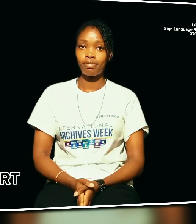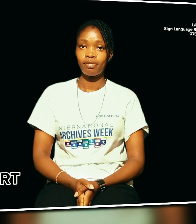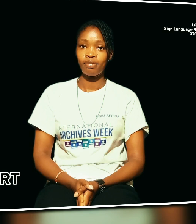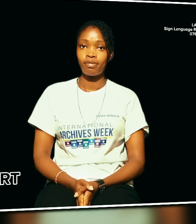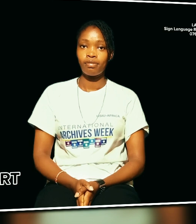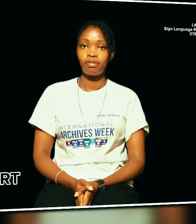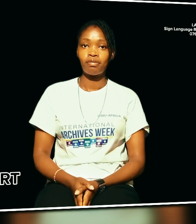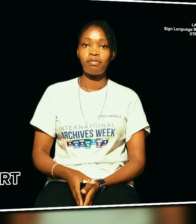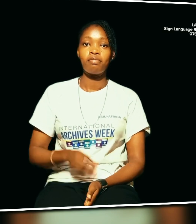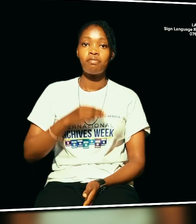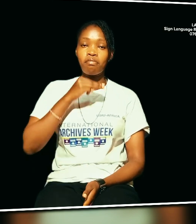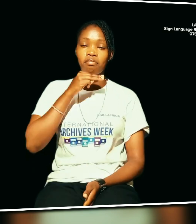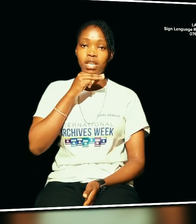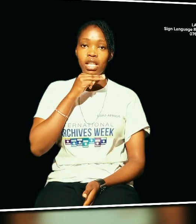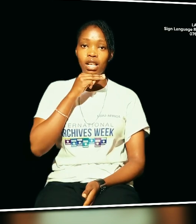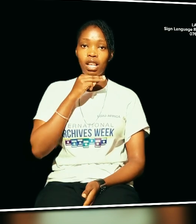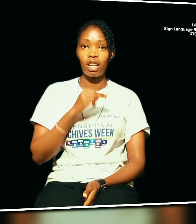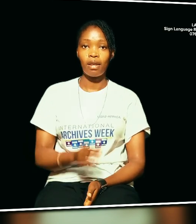Male.